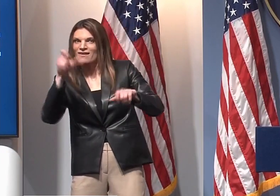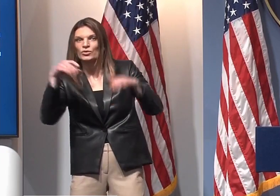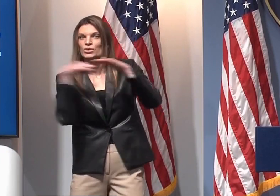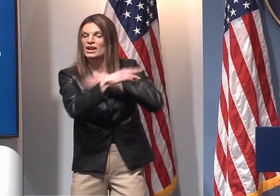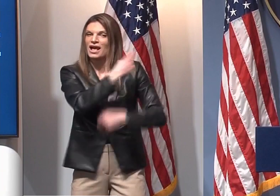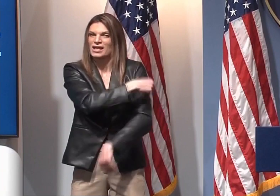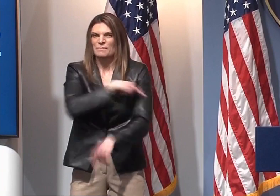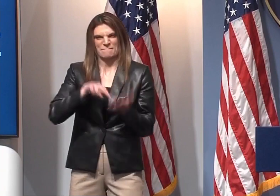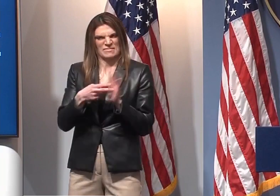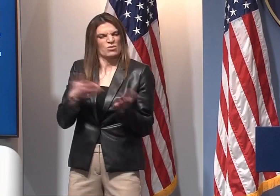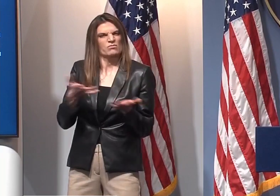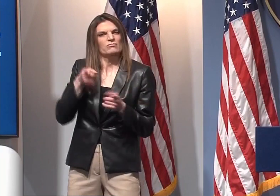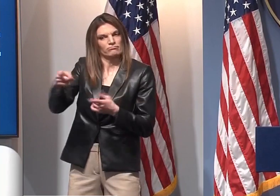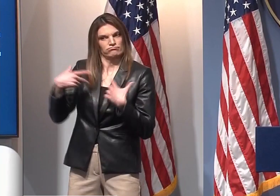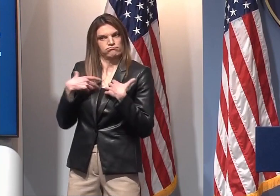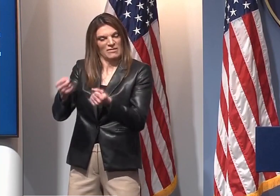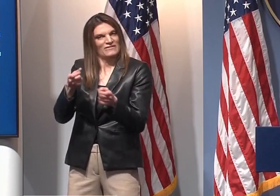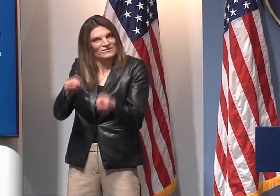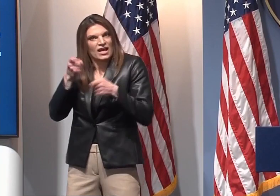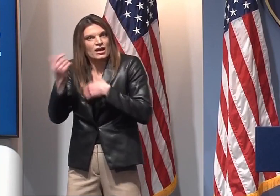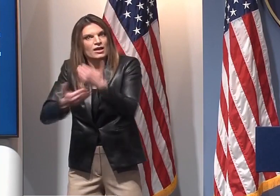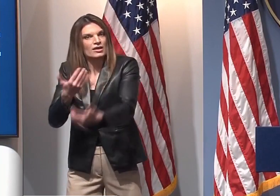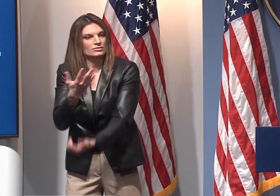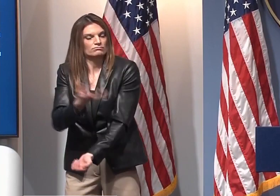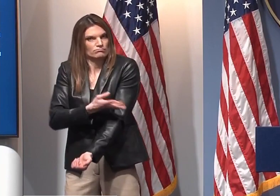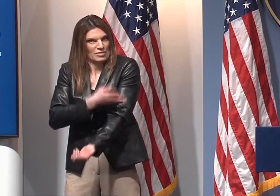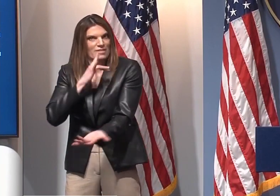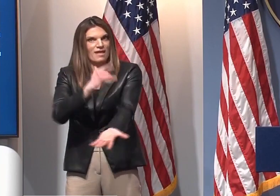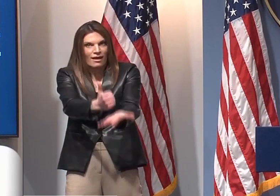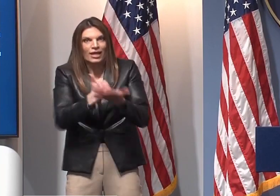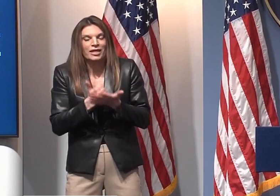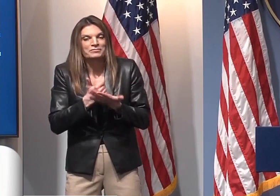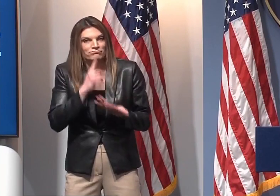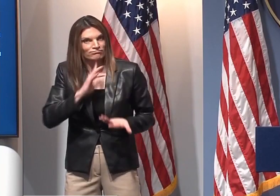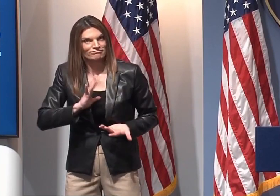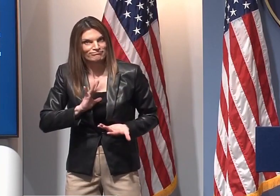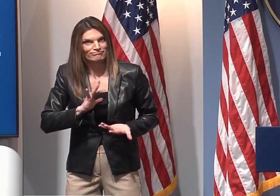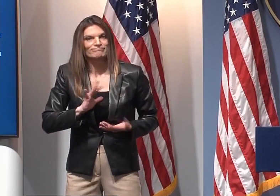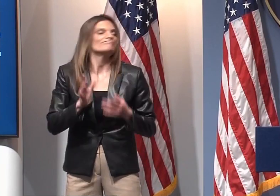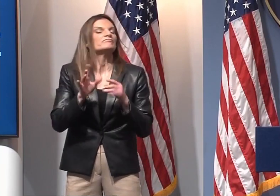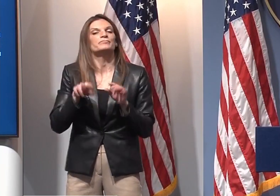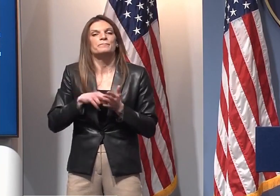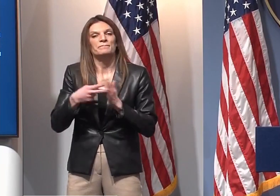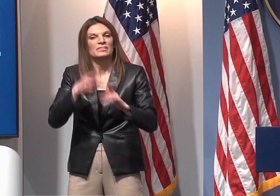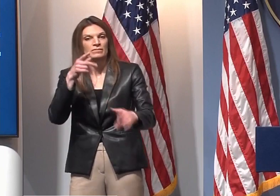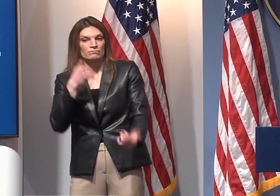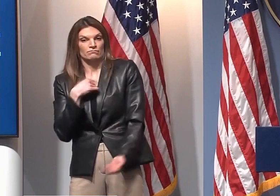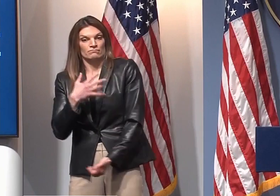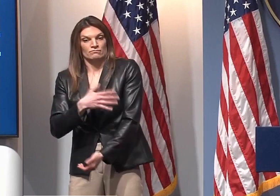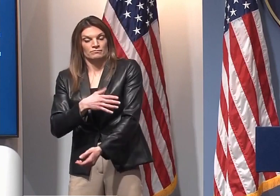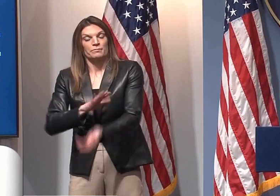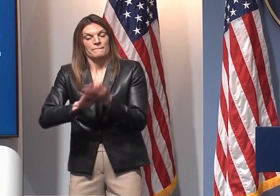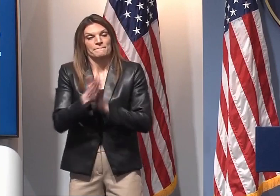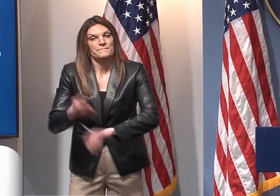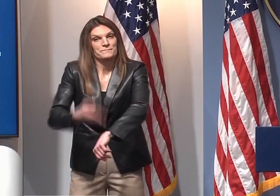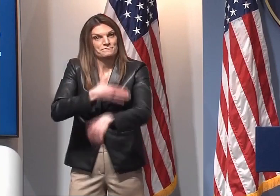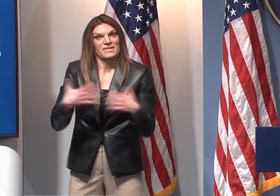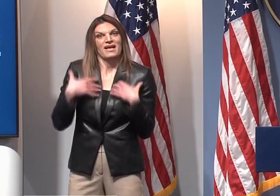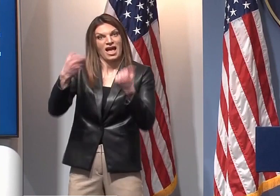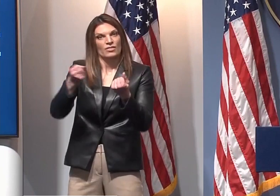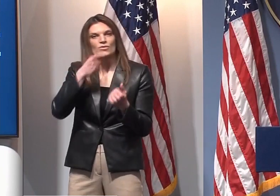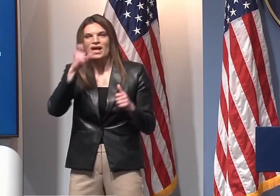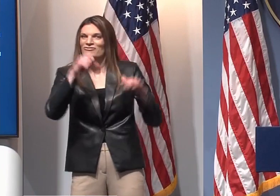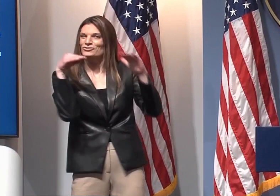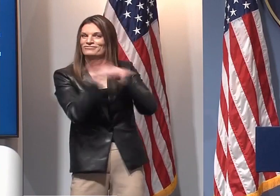been treated with this therapy across the state. That includes a one-time IV infusion that takes as little as 21